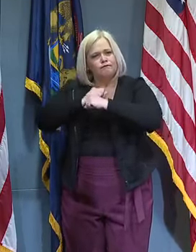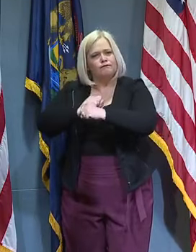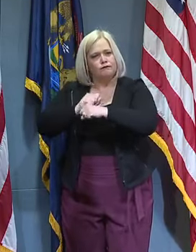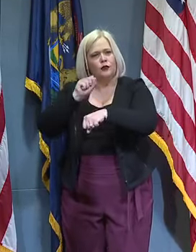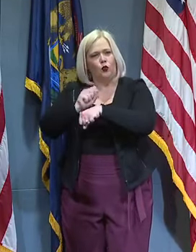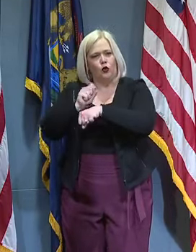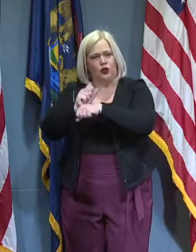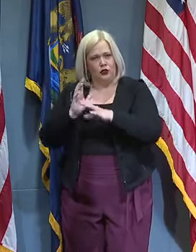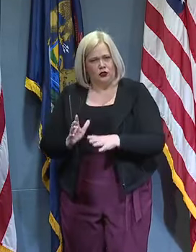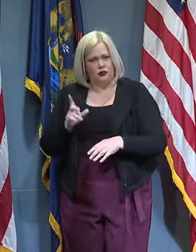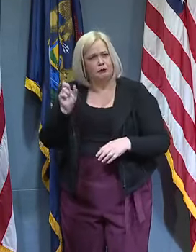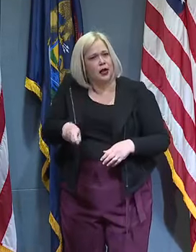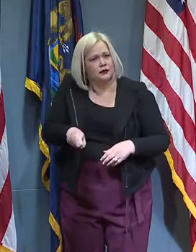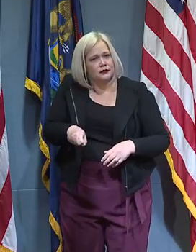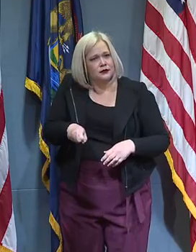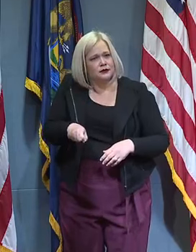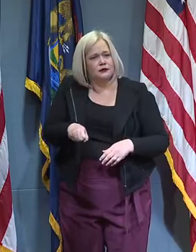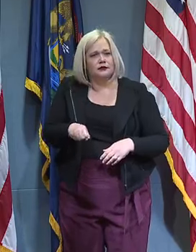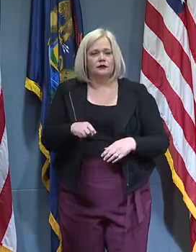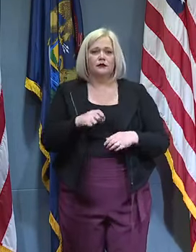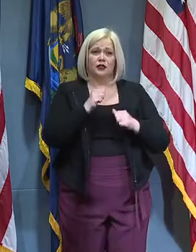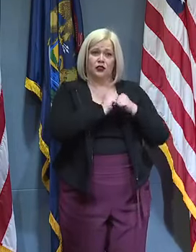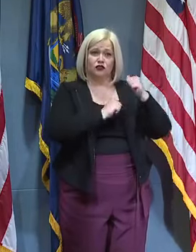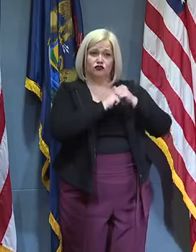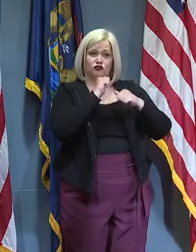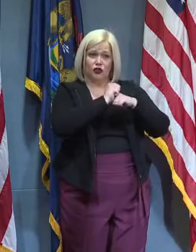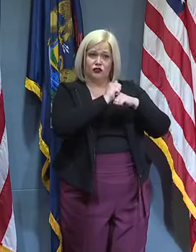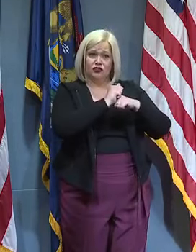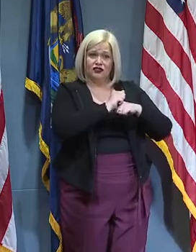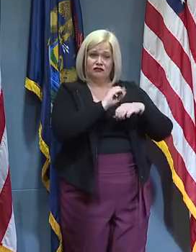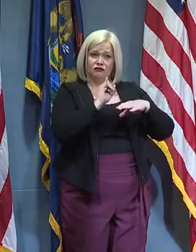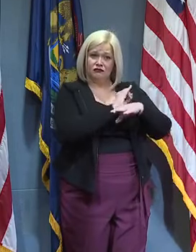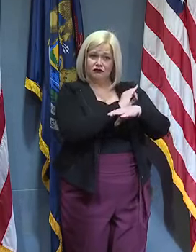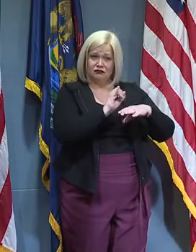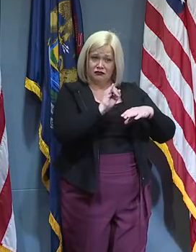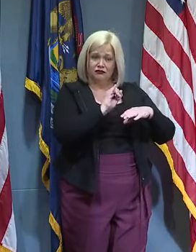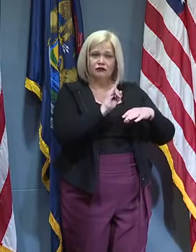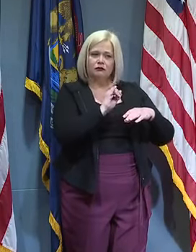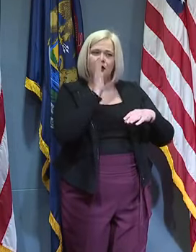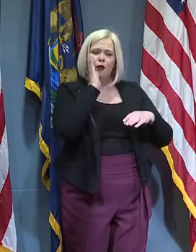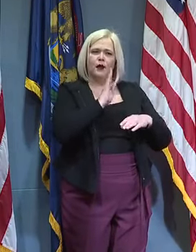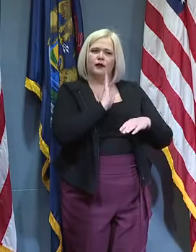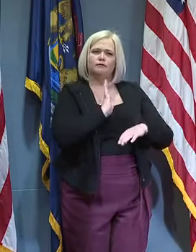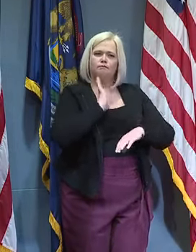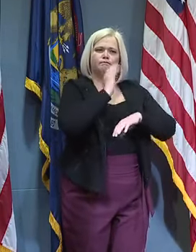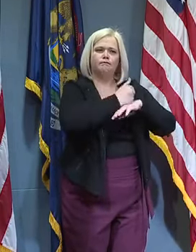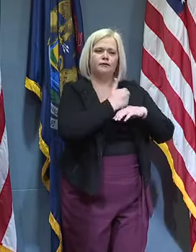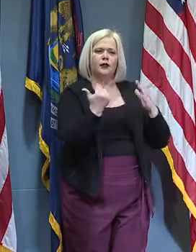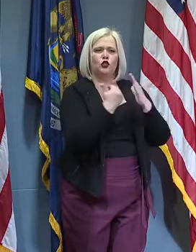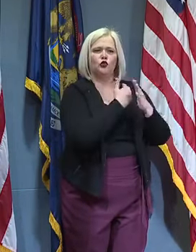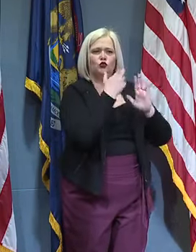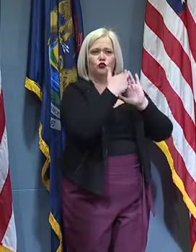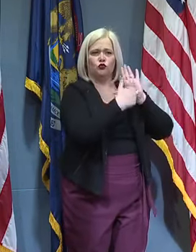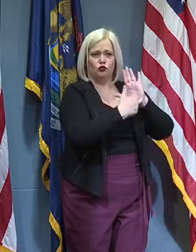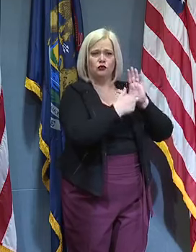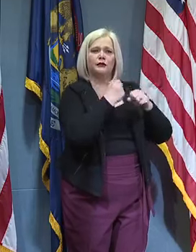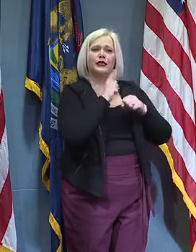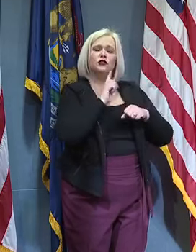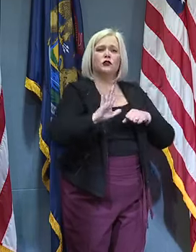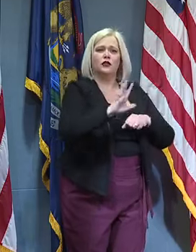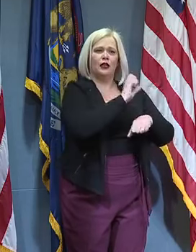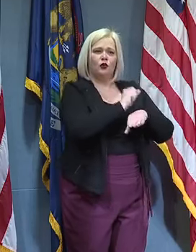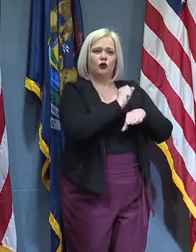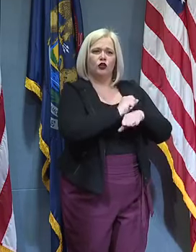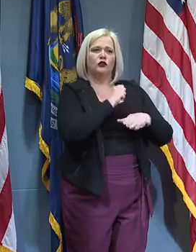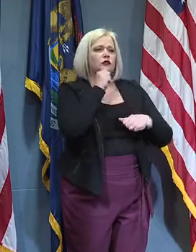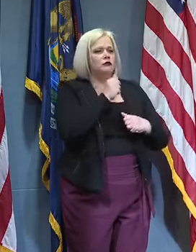their employees. The construction industry, for example, will be adopting a set of best practices to protect their workers from